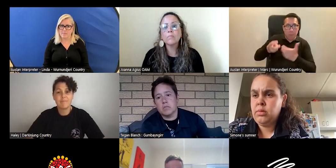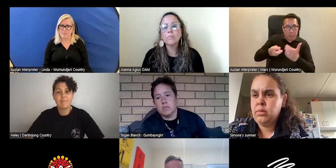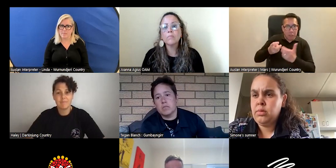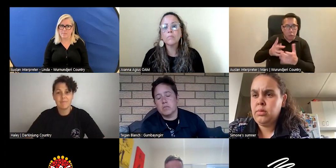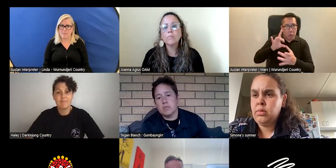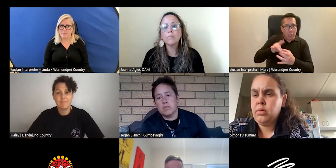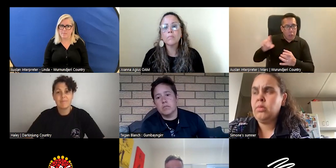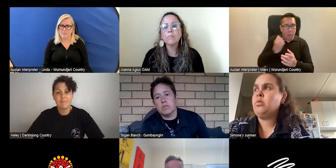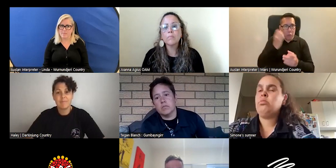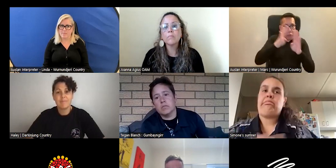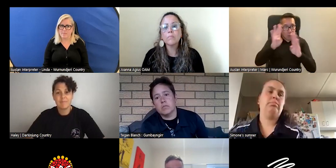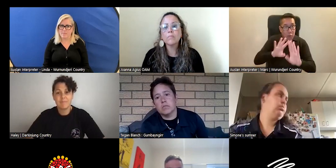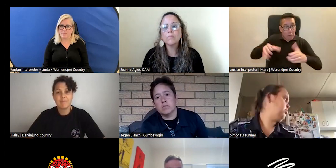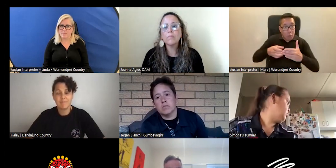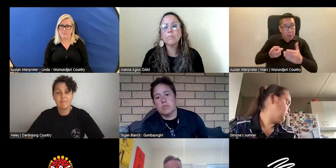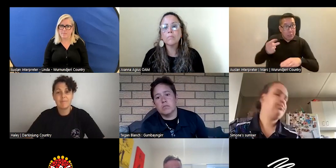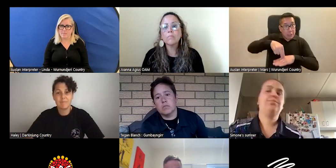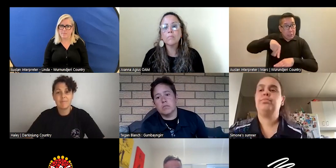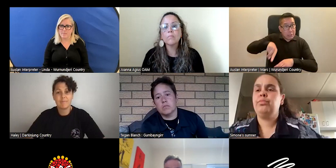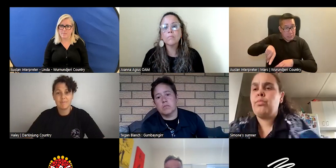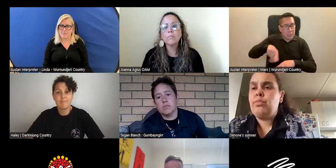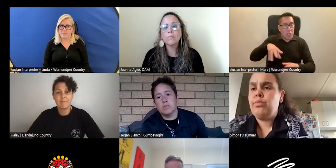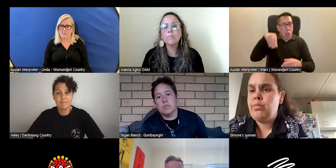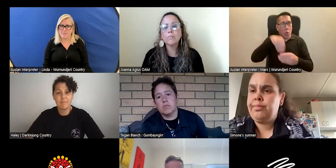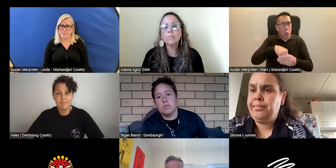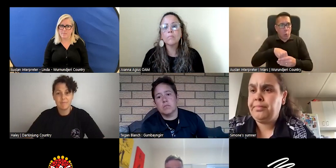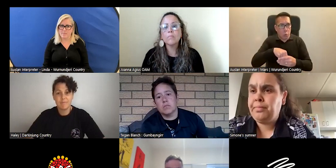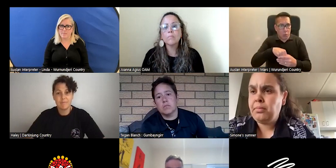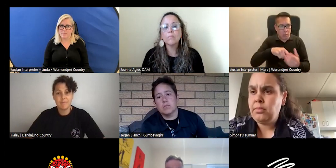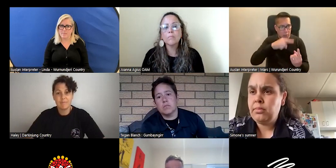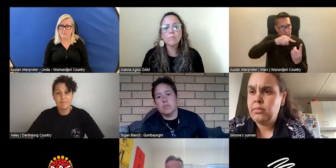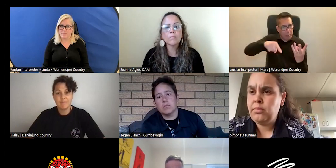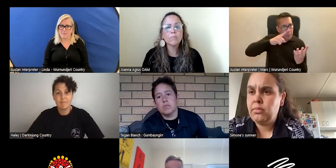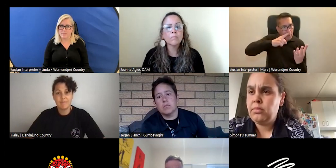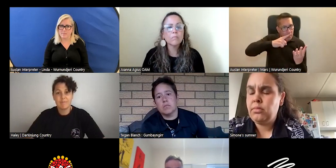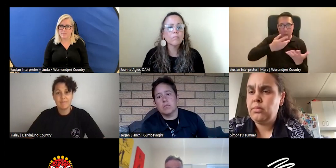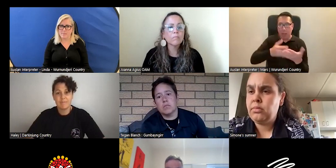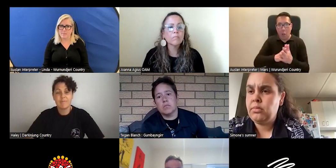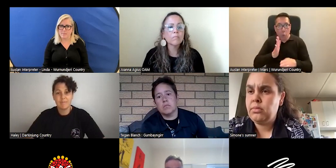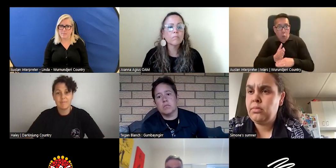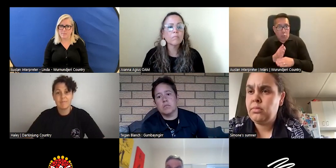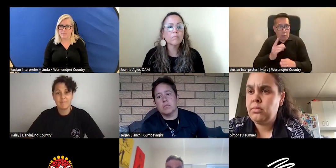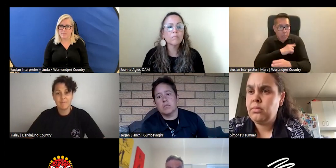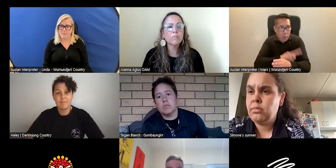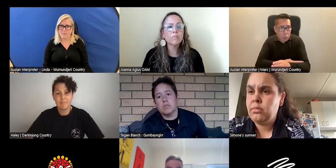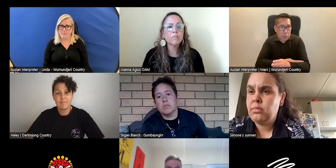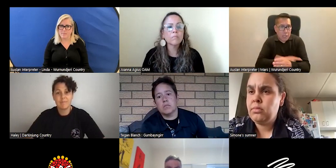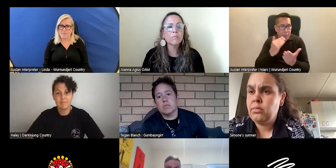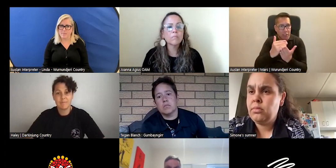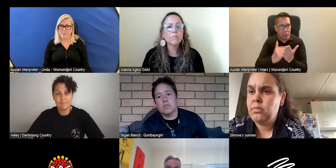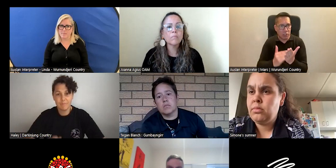the Aboriginal and Torres Strait Islander voice, including its composition, its functions, its powers and